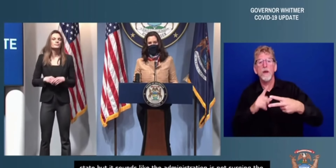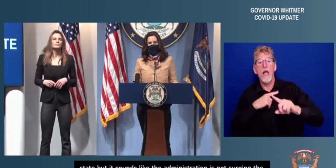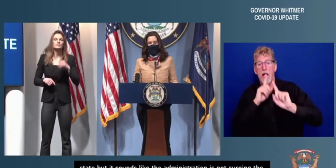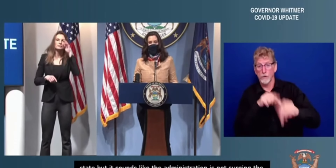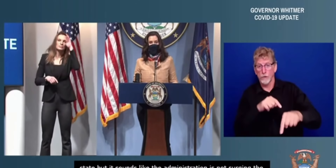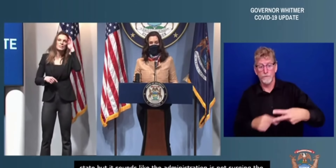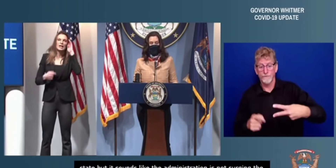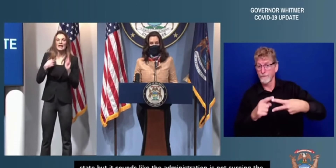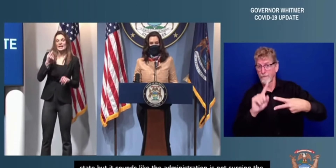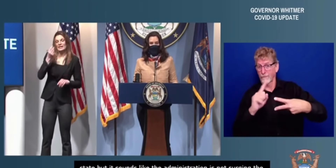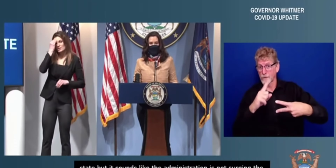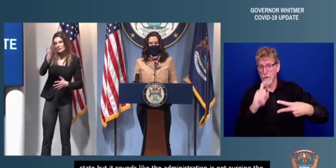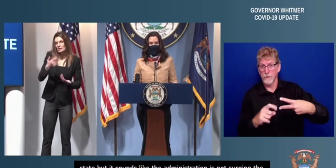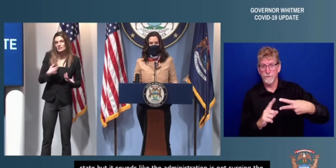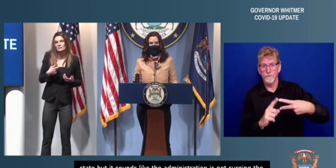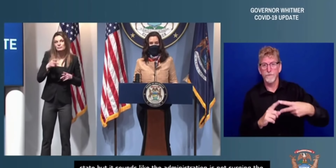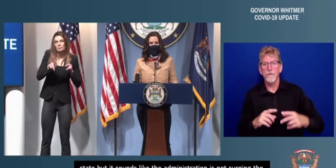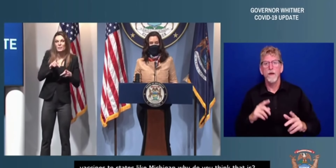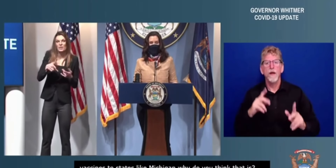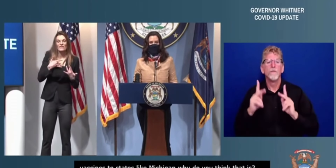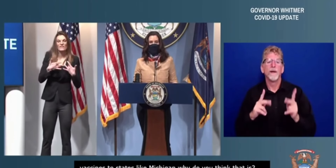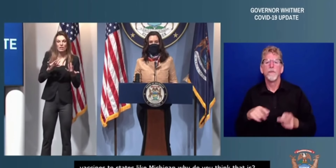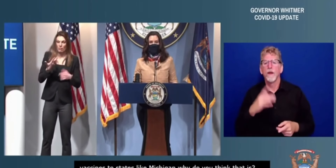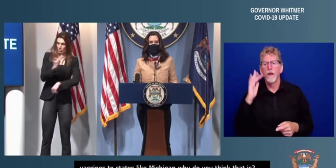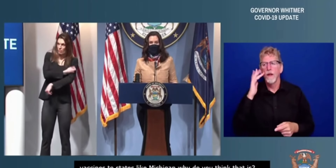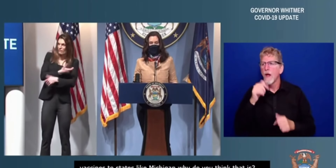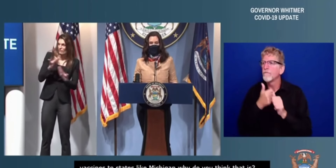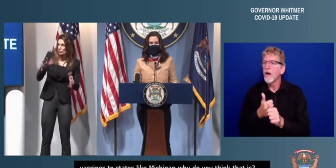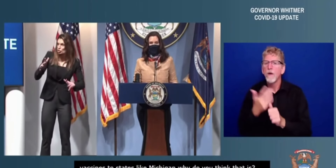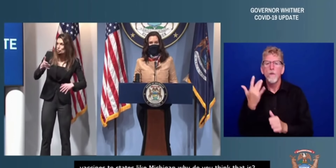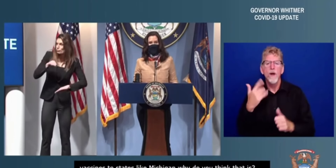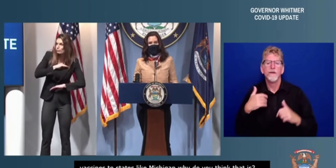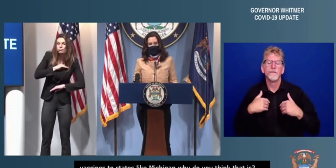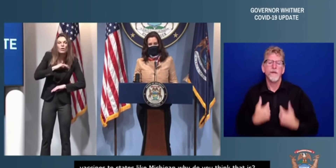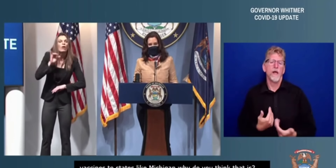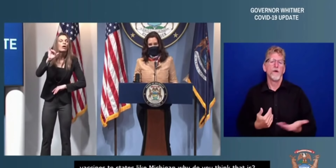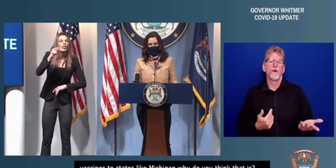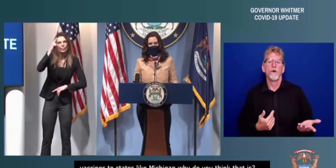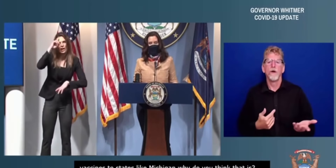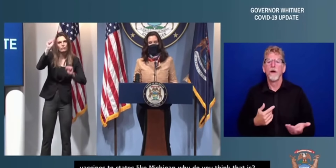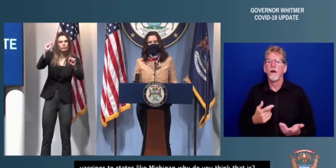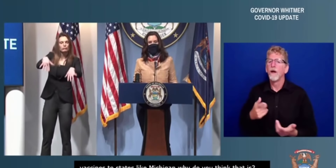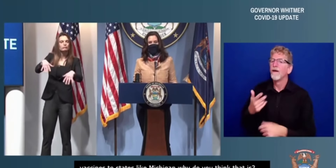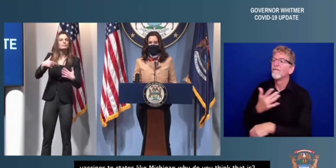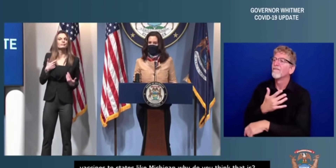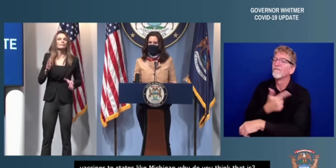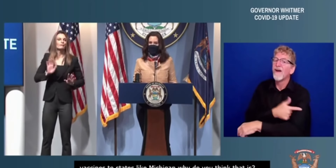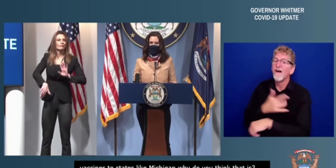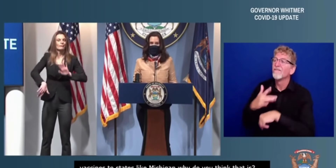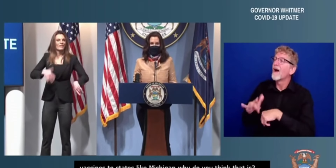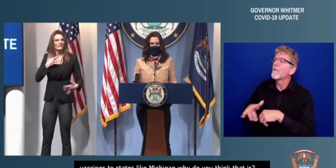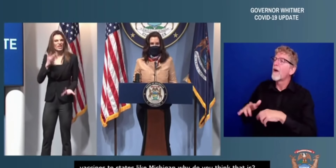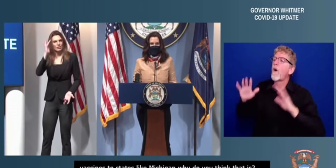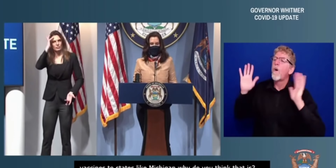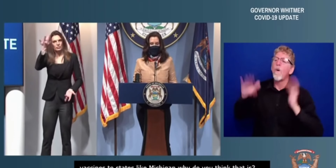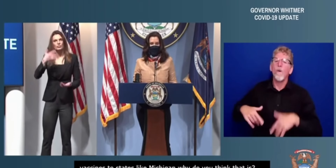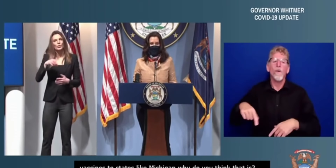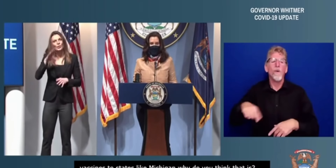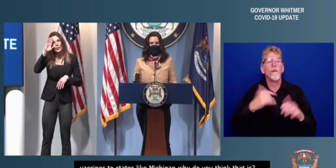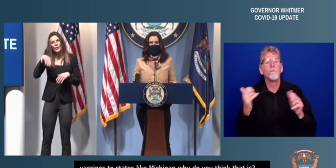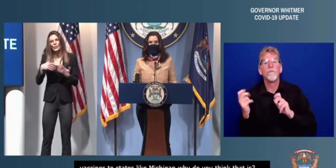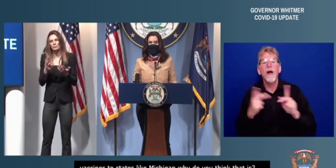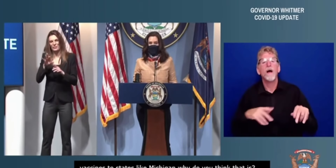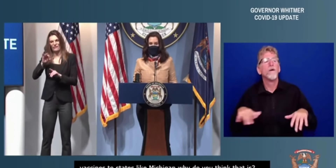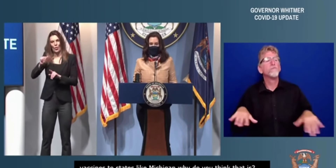tired. They think that because vaccines are here that we can start to drop our guard. I know that people are traveling. Snowbirds are coming back to